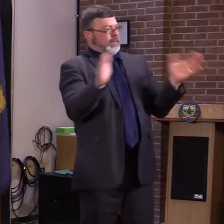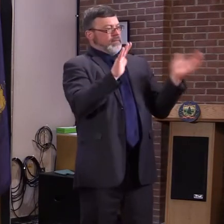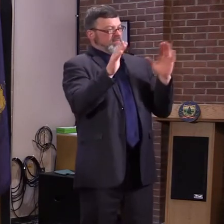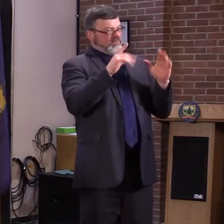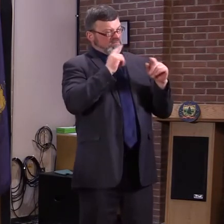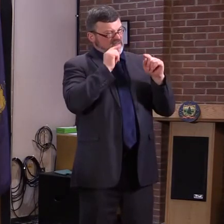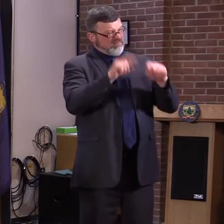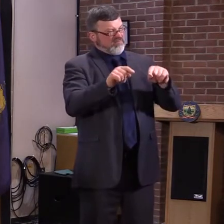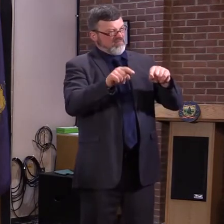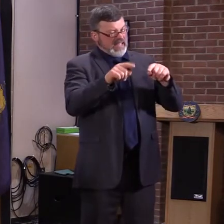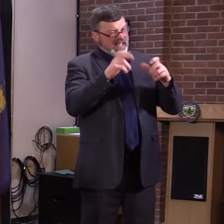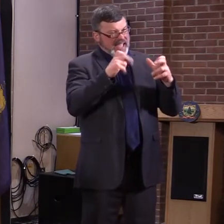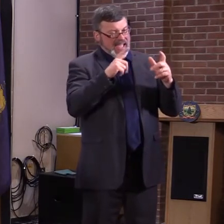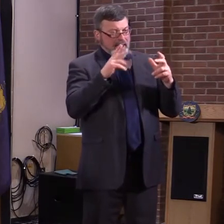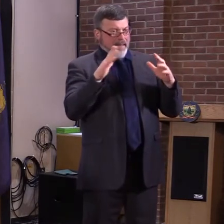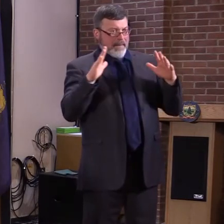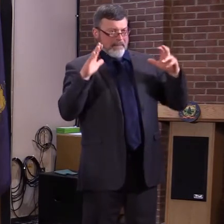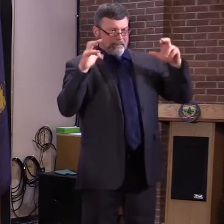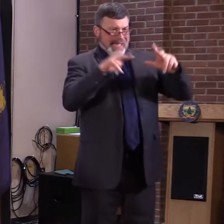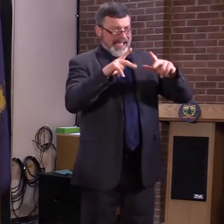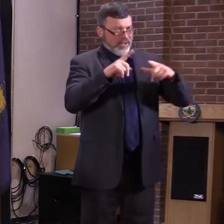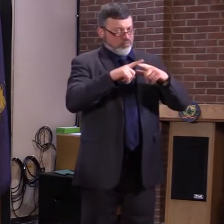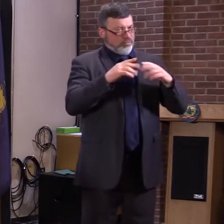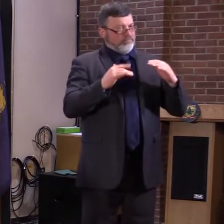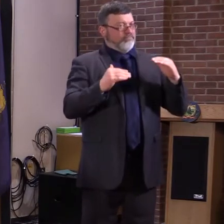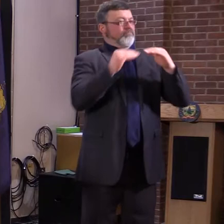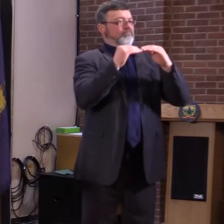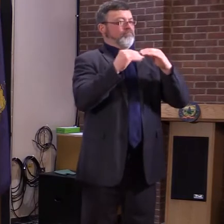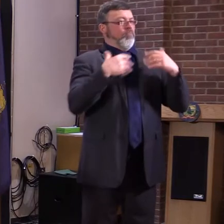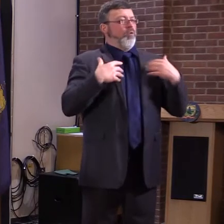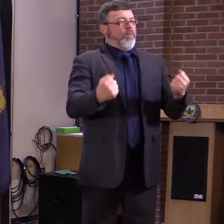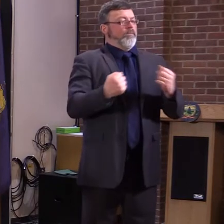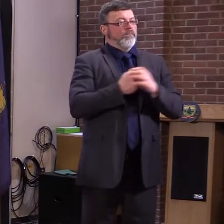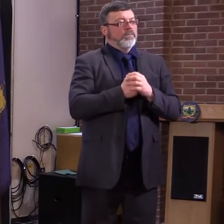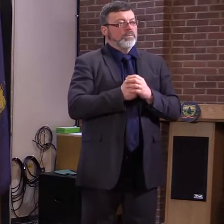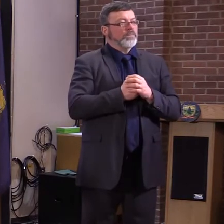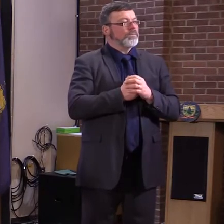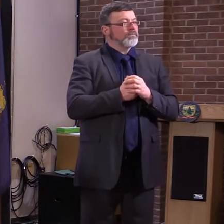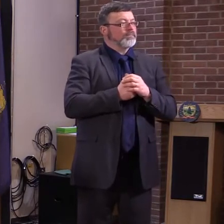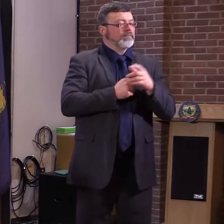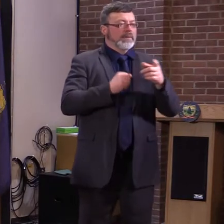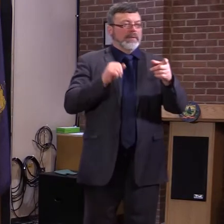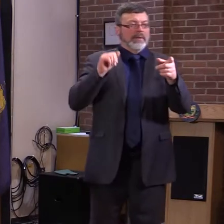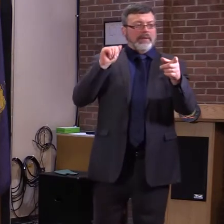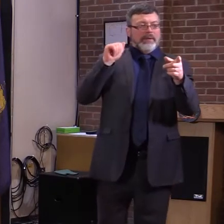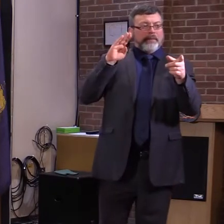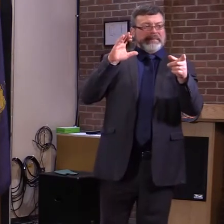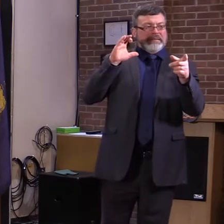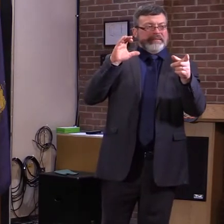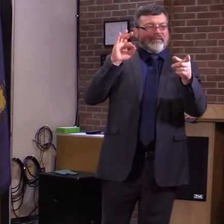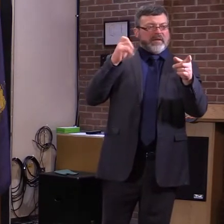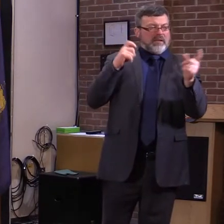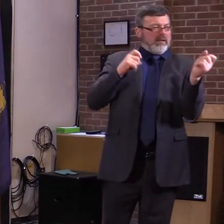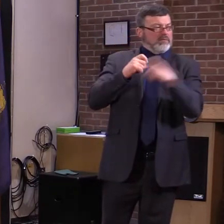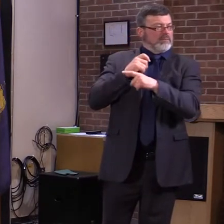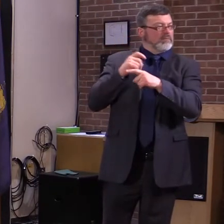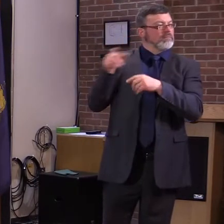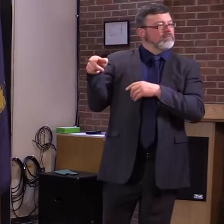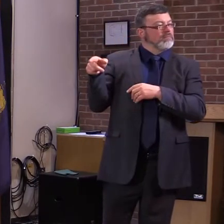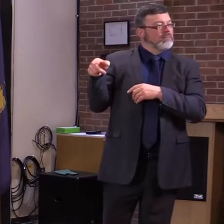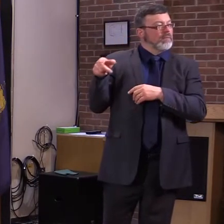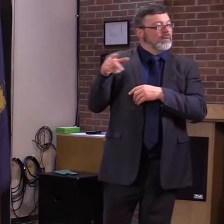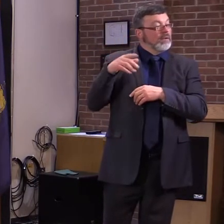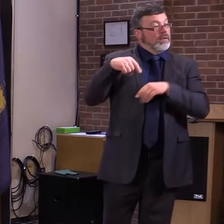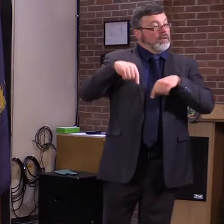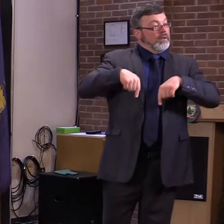be. One more follow-up, if I may, might be for Secretary French. We've seen the Guard members, you know, helping out in